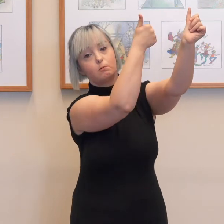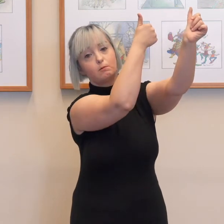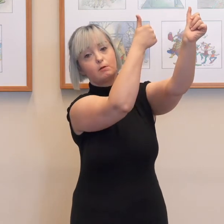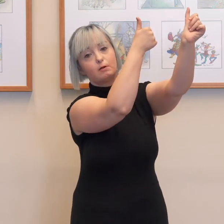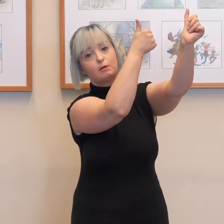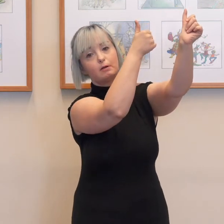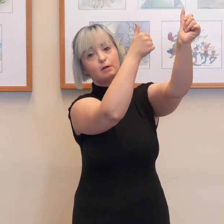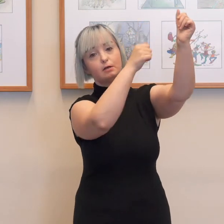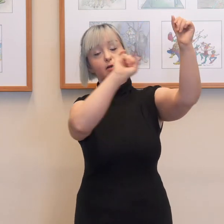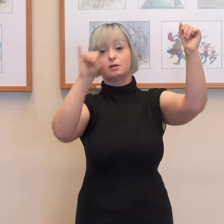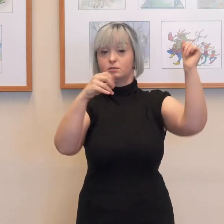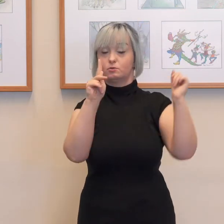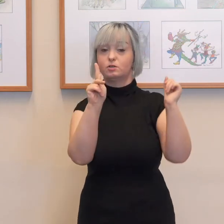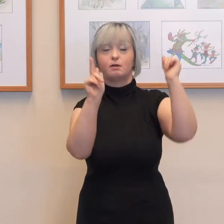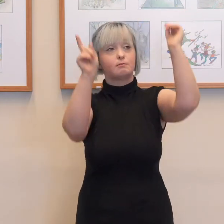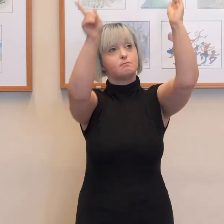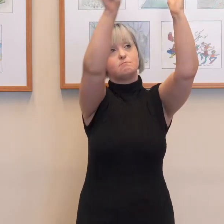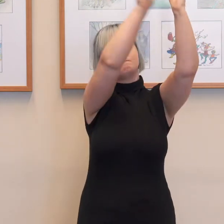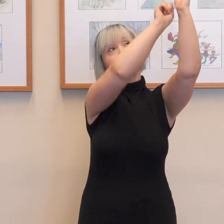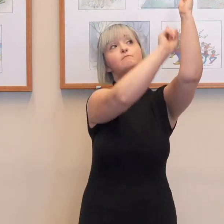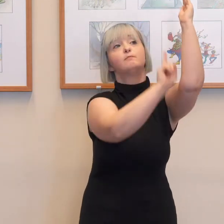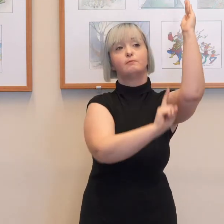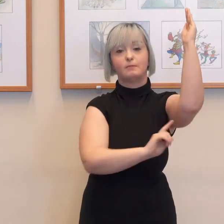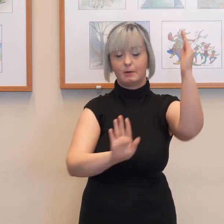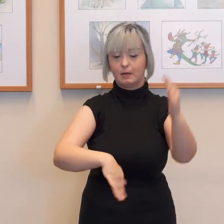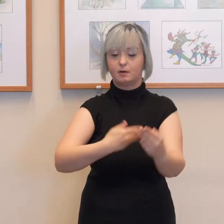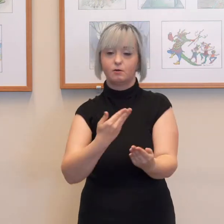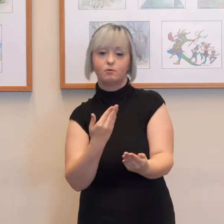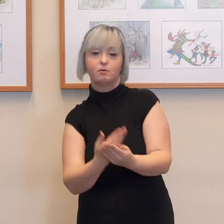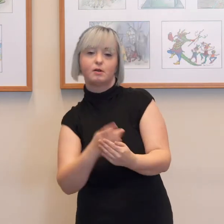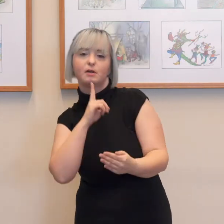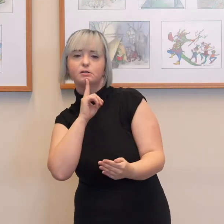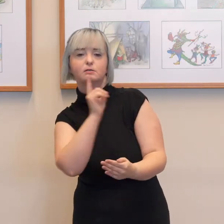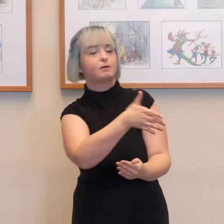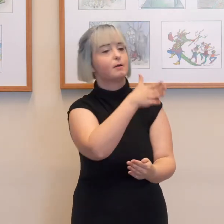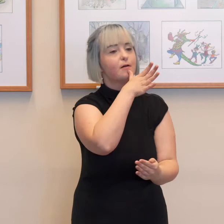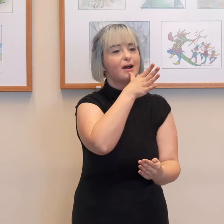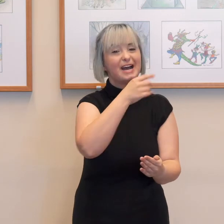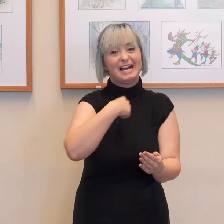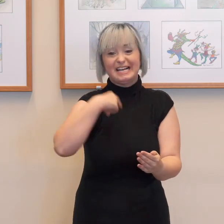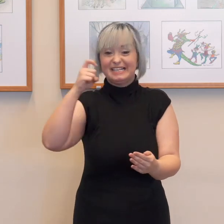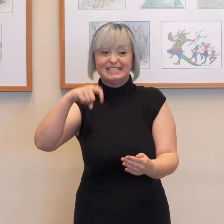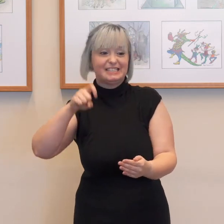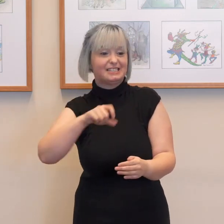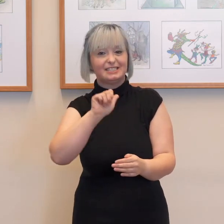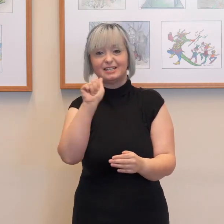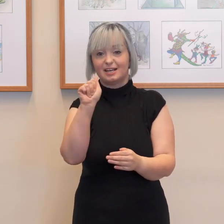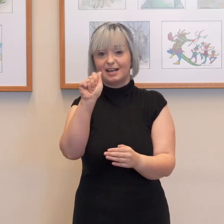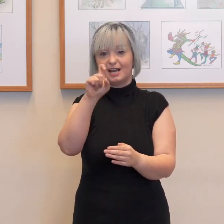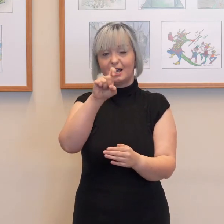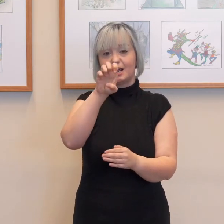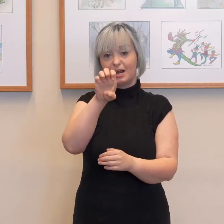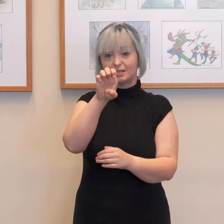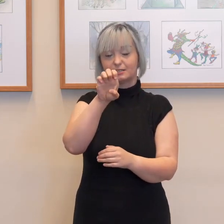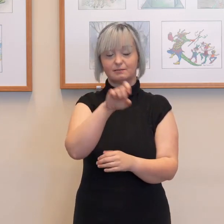Jack. So Jack raced down the beanstalk, and when he arrived home, he told his mom to bring him the